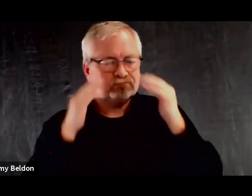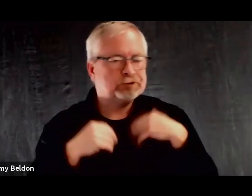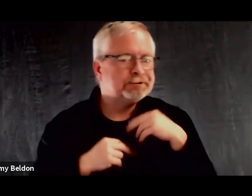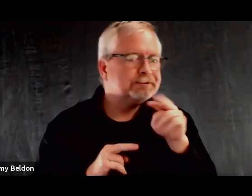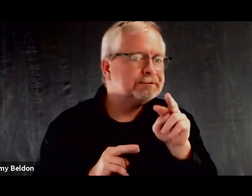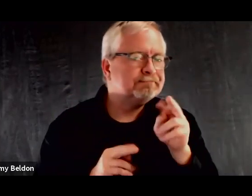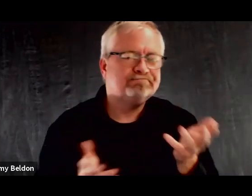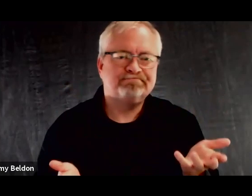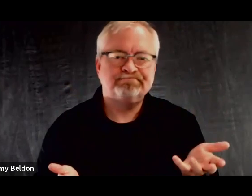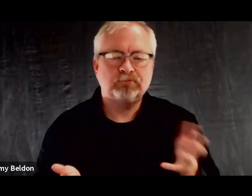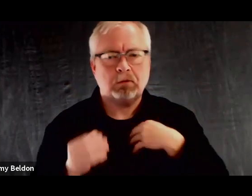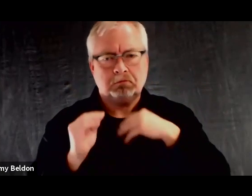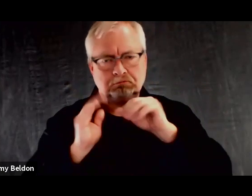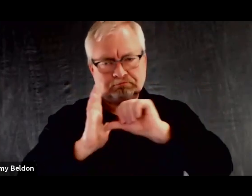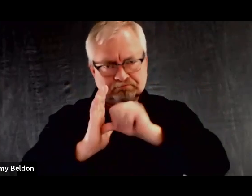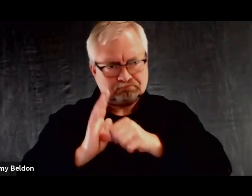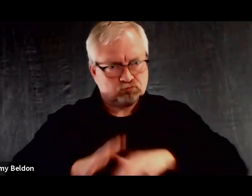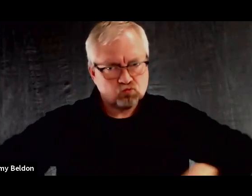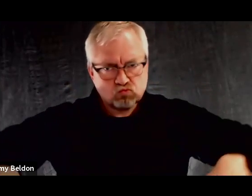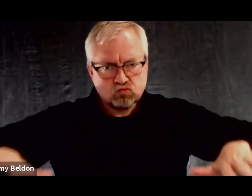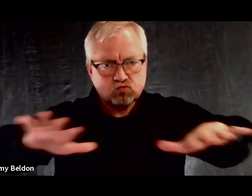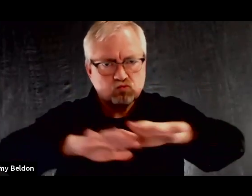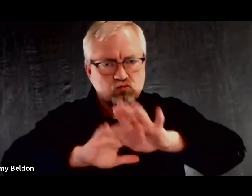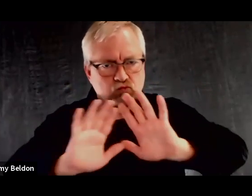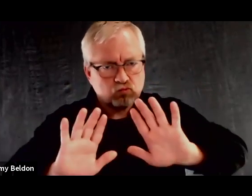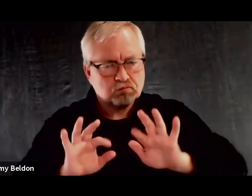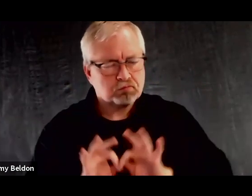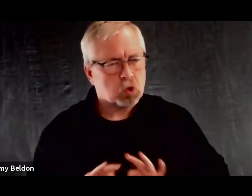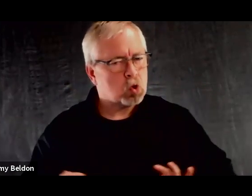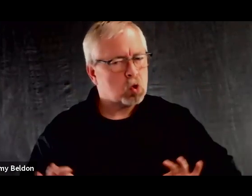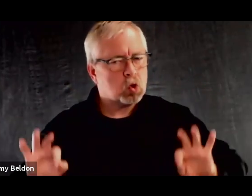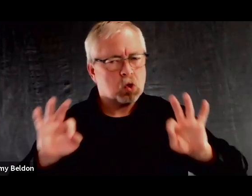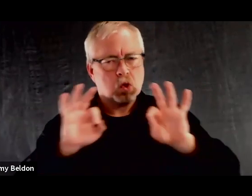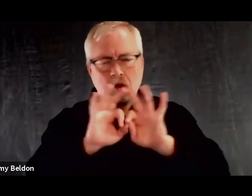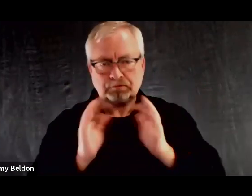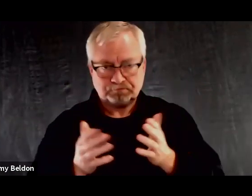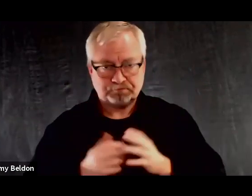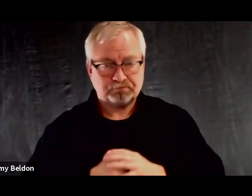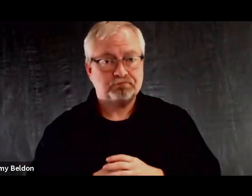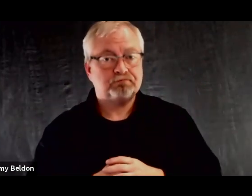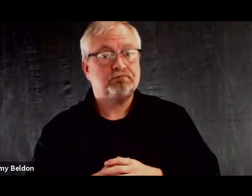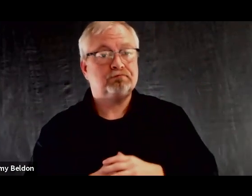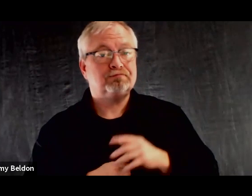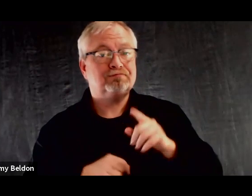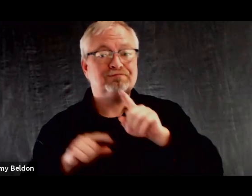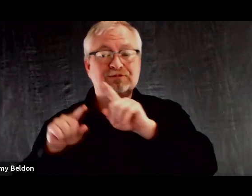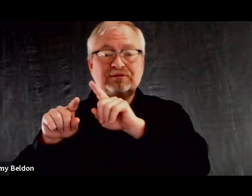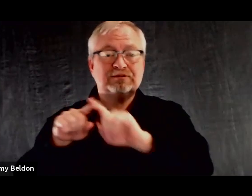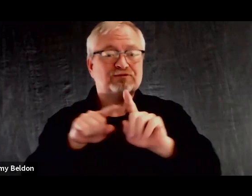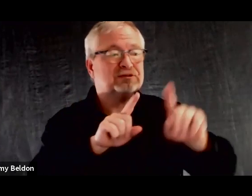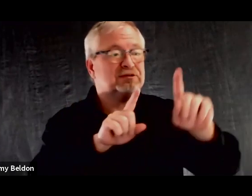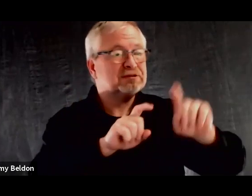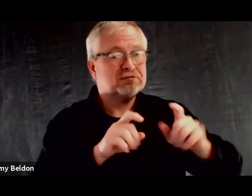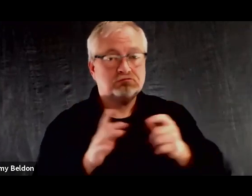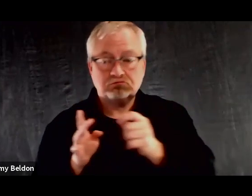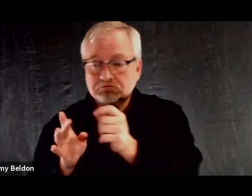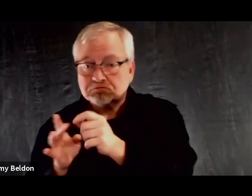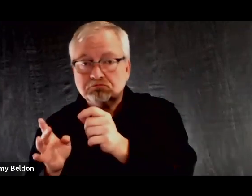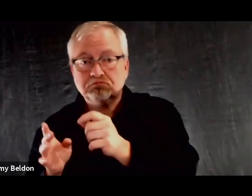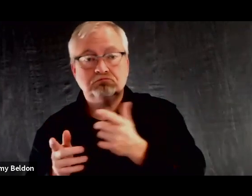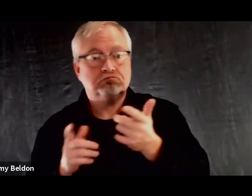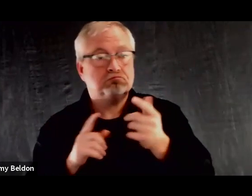emphasized before how important it's going to be that with all kinds of tests coming onto the market, that Minnesotans be